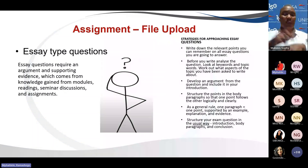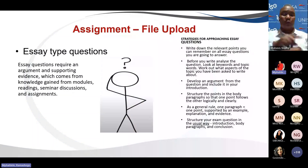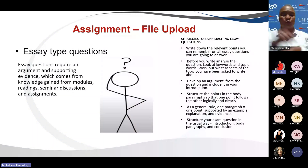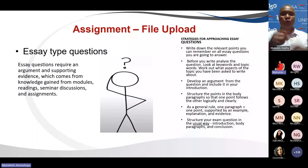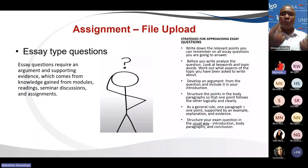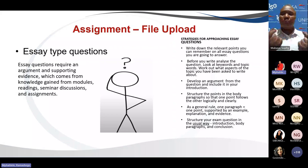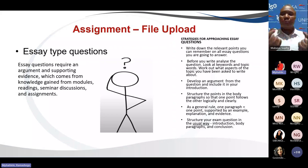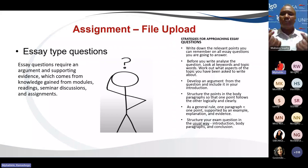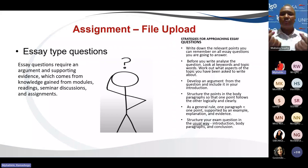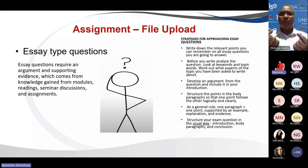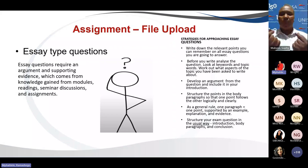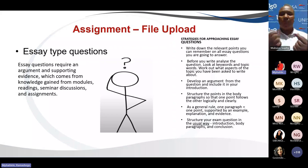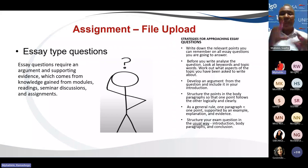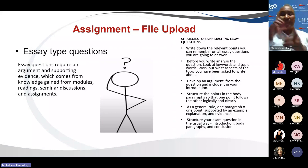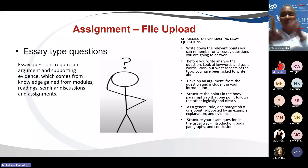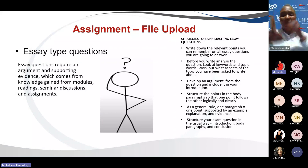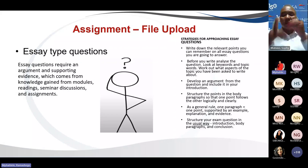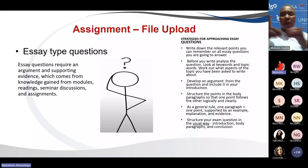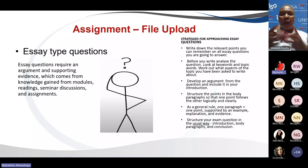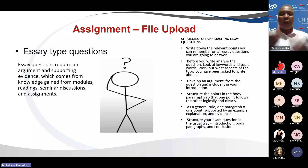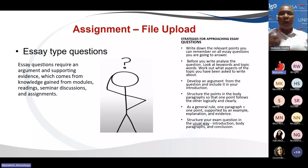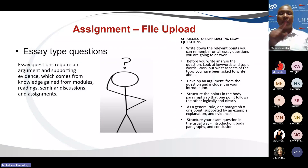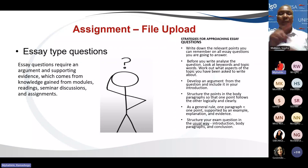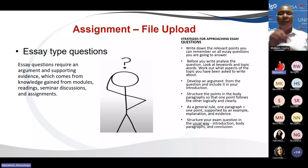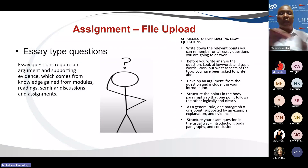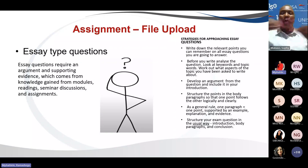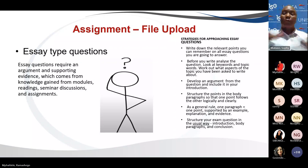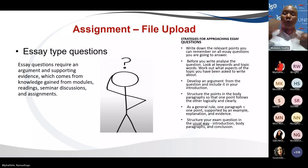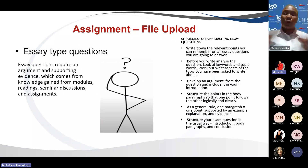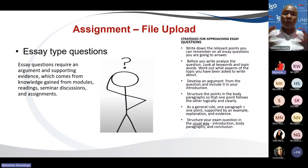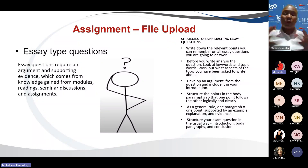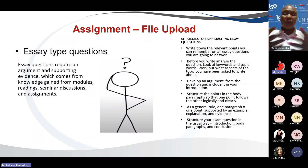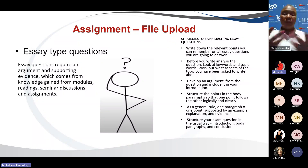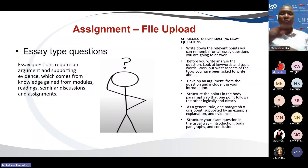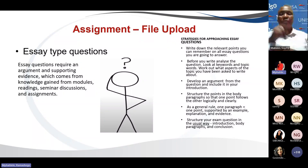to discuss the relevance of